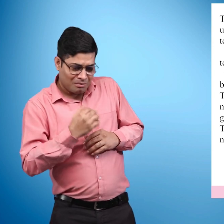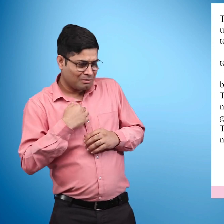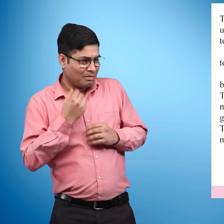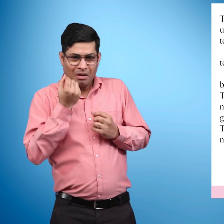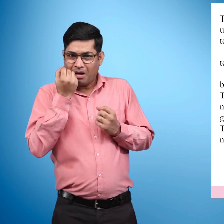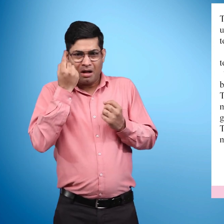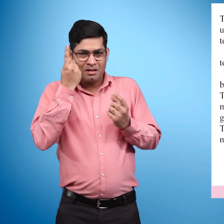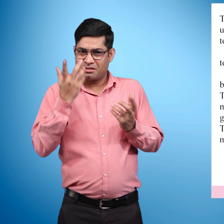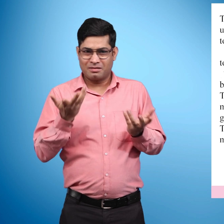said.